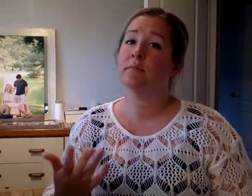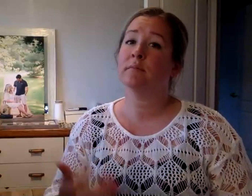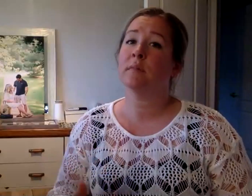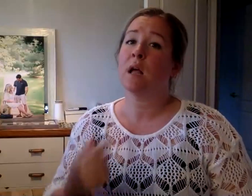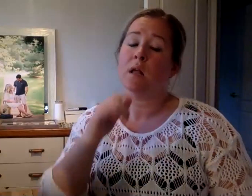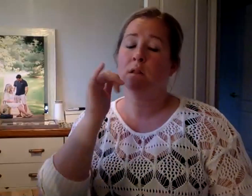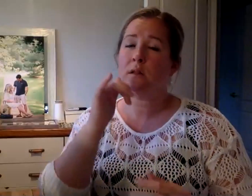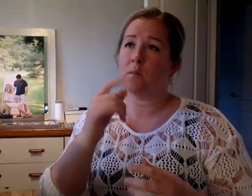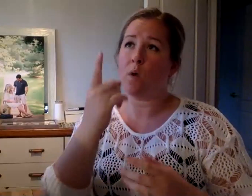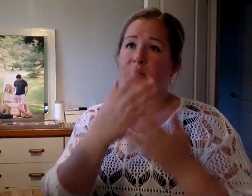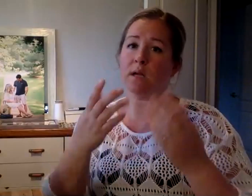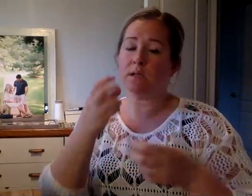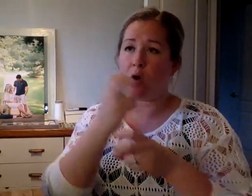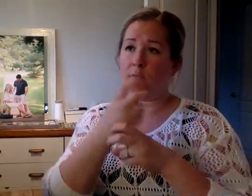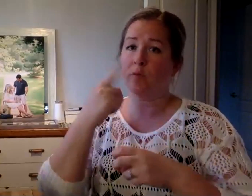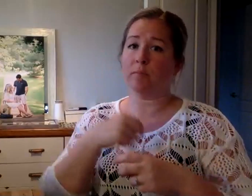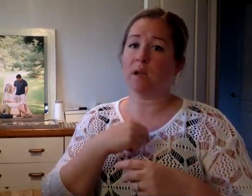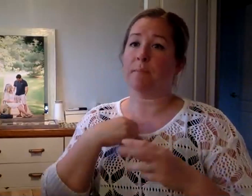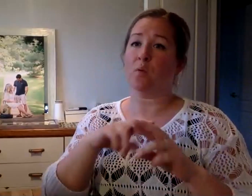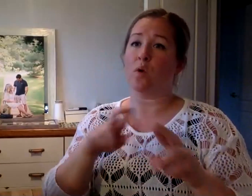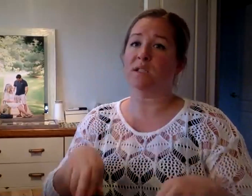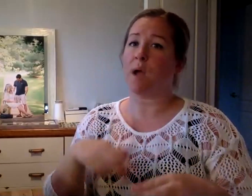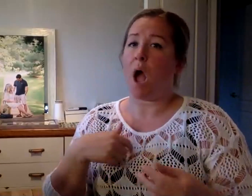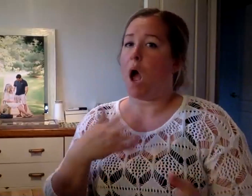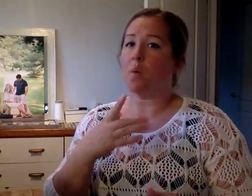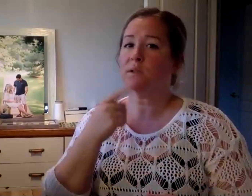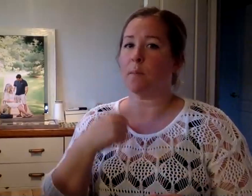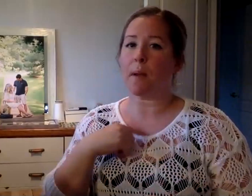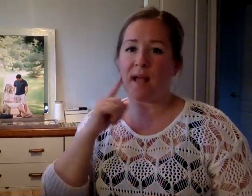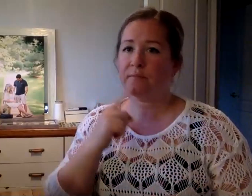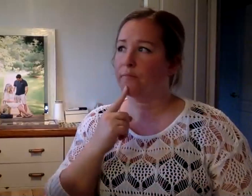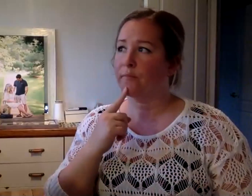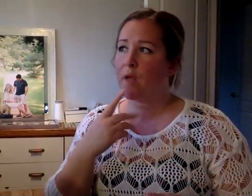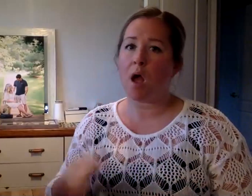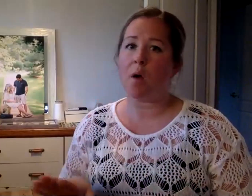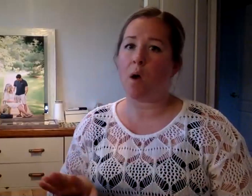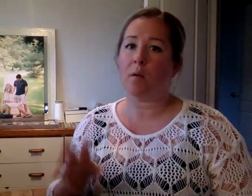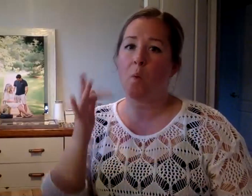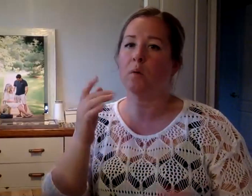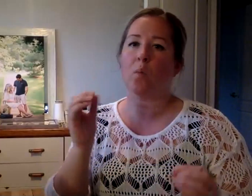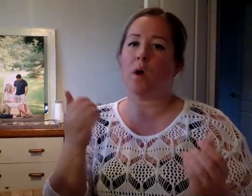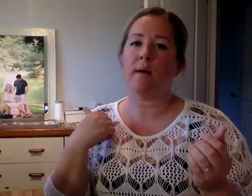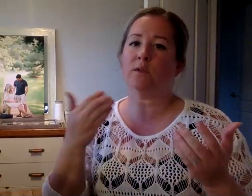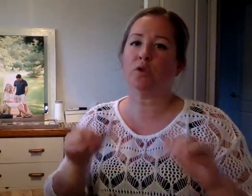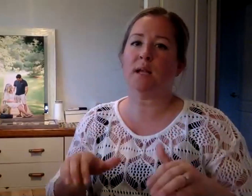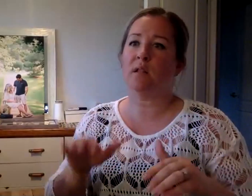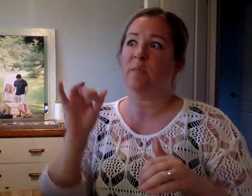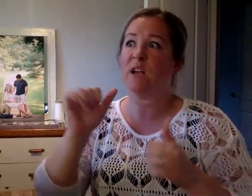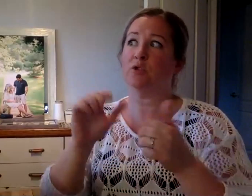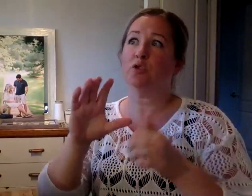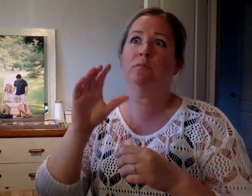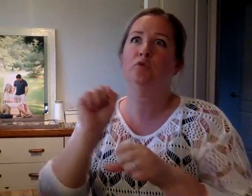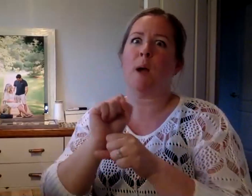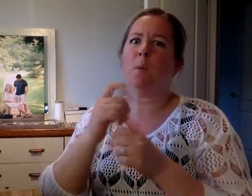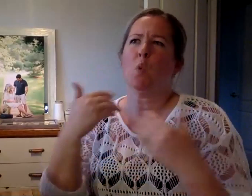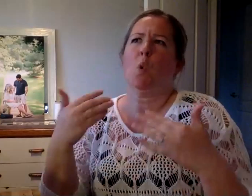Accommodation is important for many employers. One thing is hard for me on a resume. I don't want to tell them I'm deaf. I shouldn't identify,